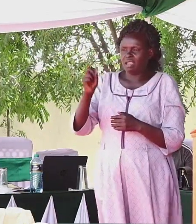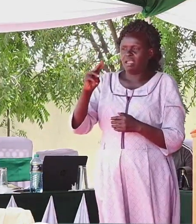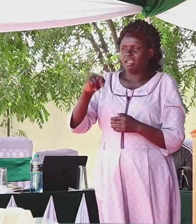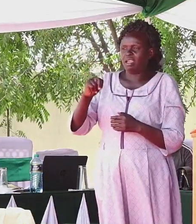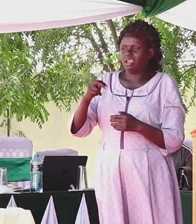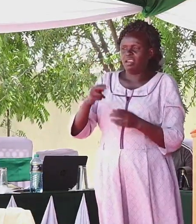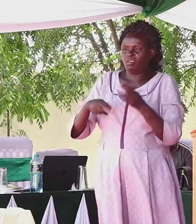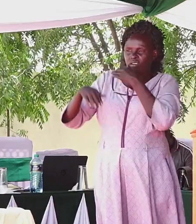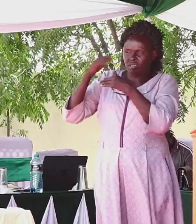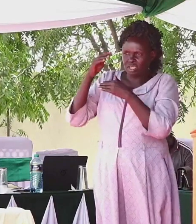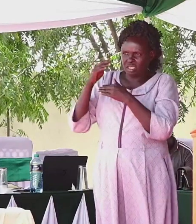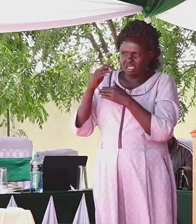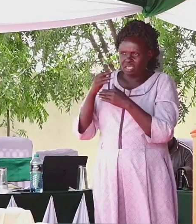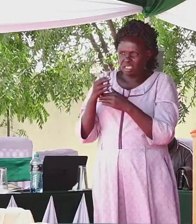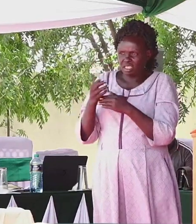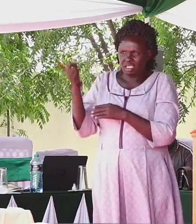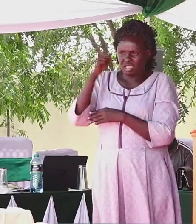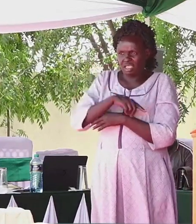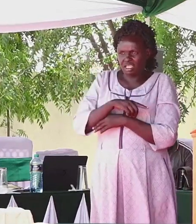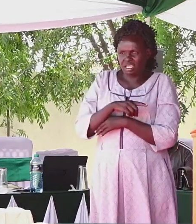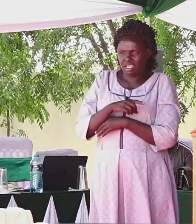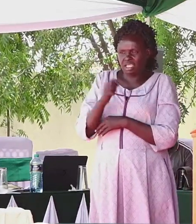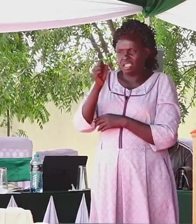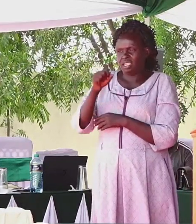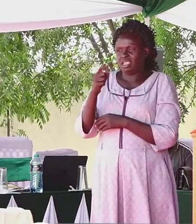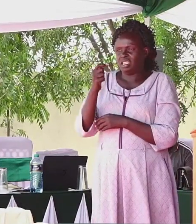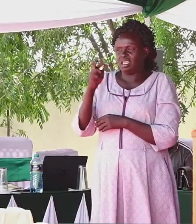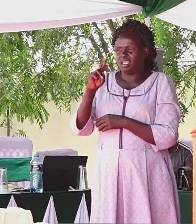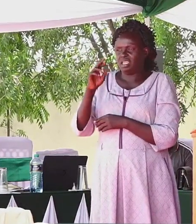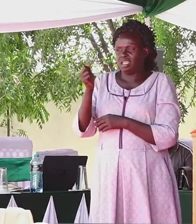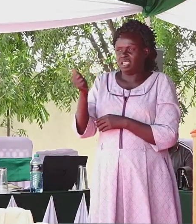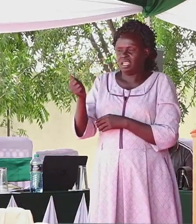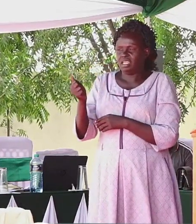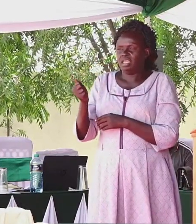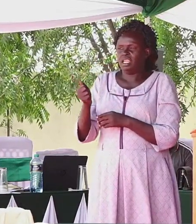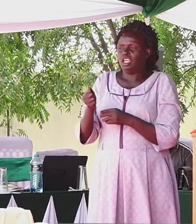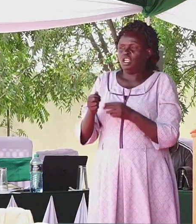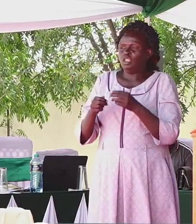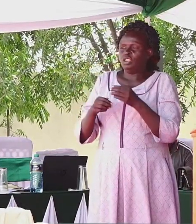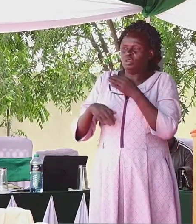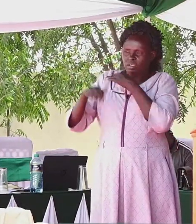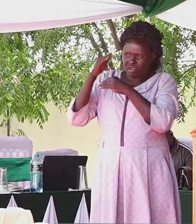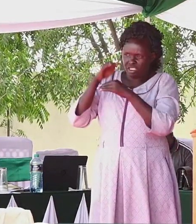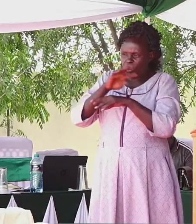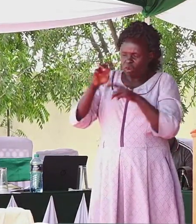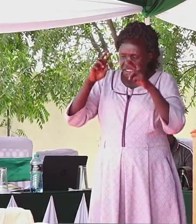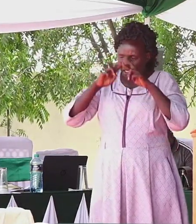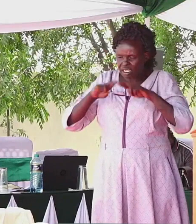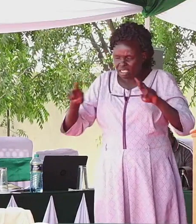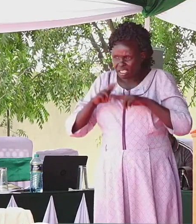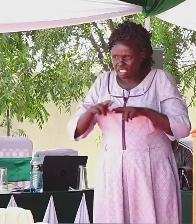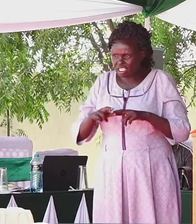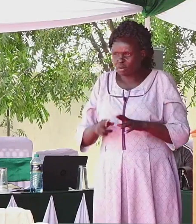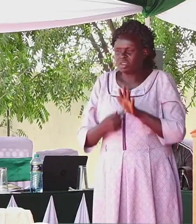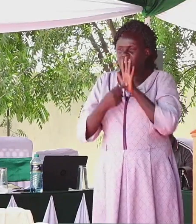University, Turkana University, of course, all the researchers, all the presenters. Can we give them a round of